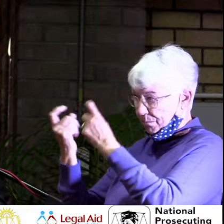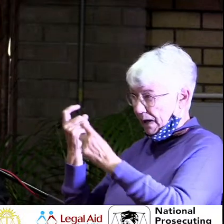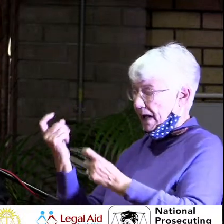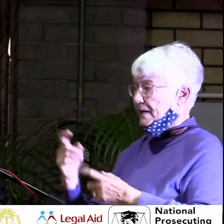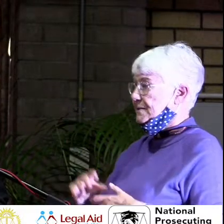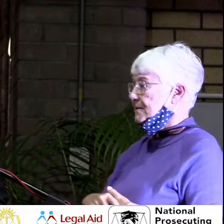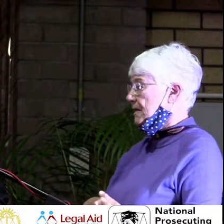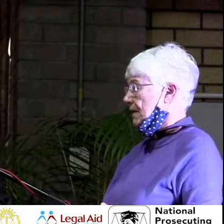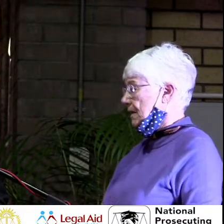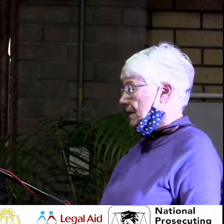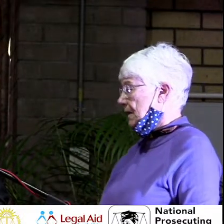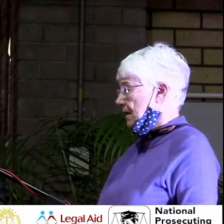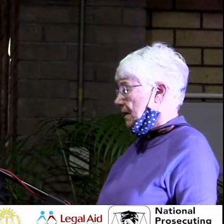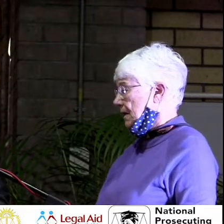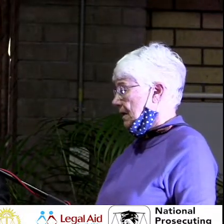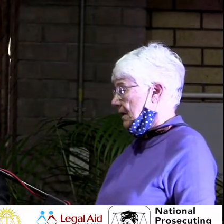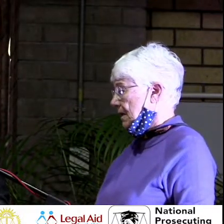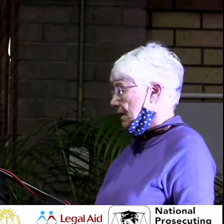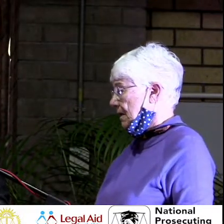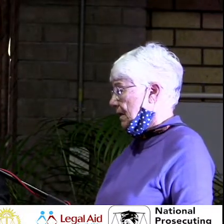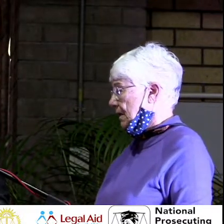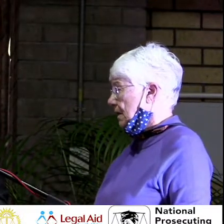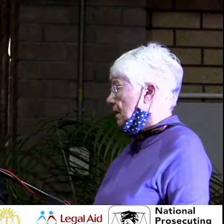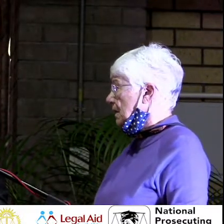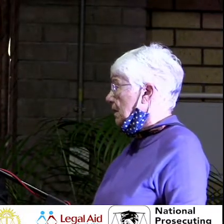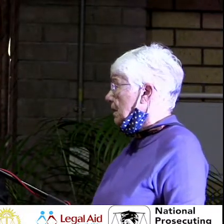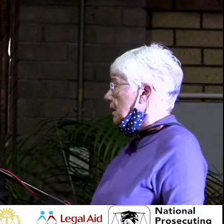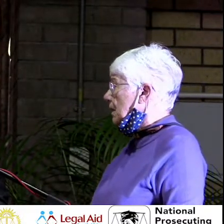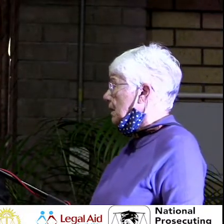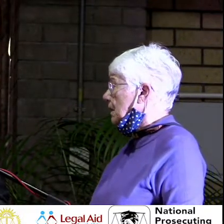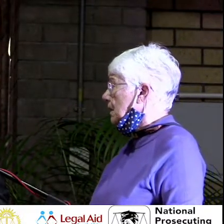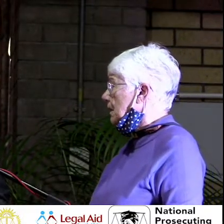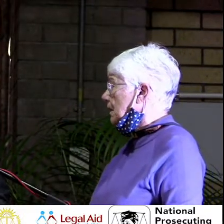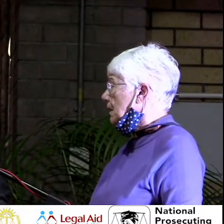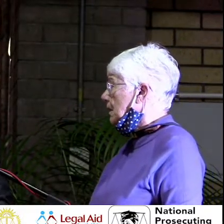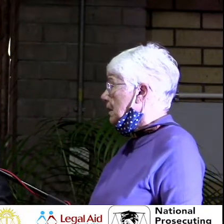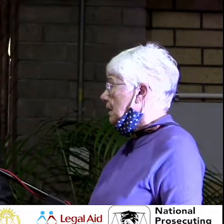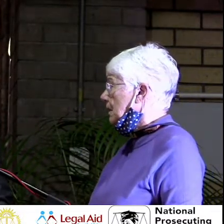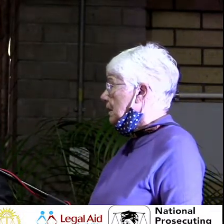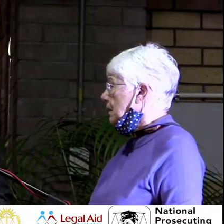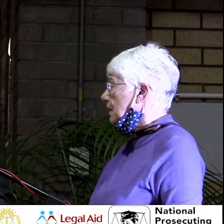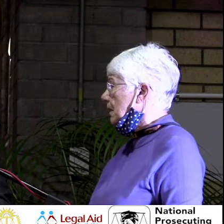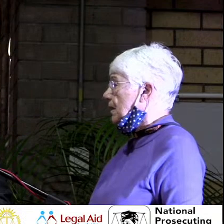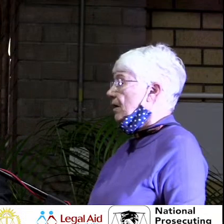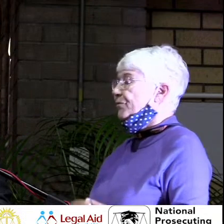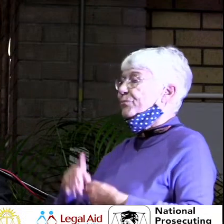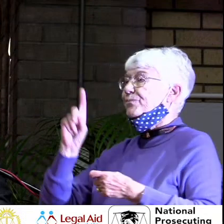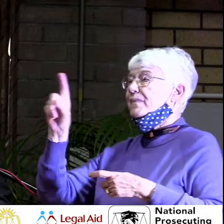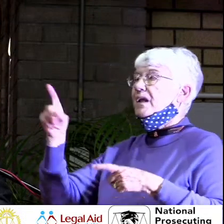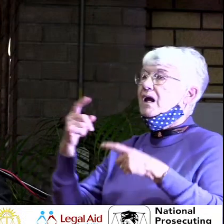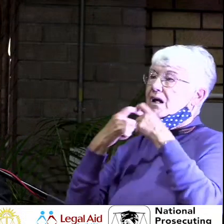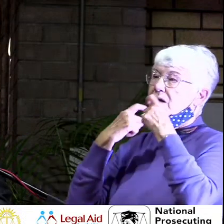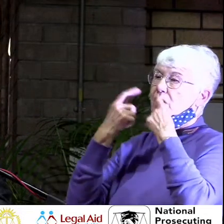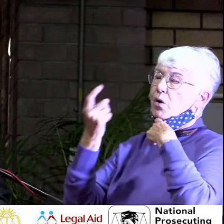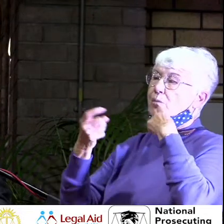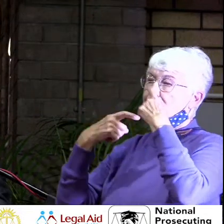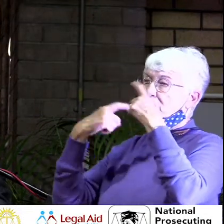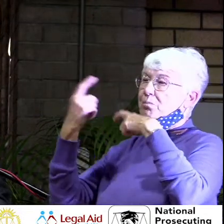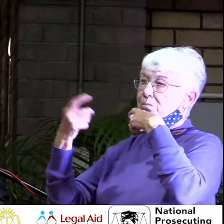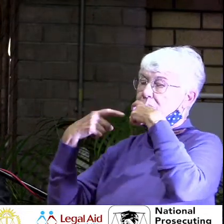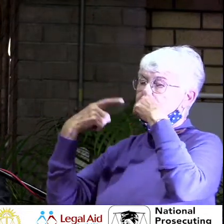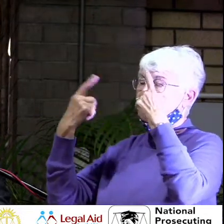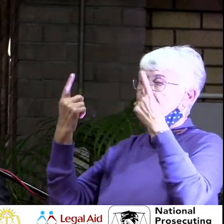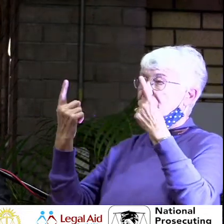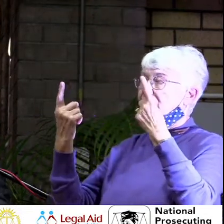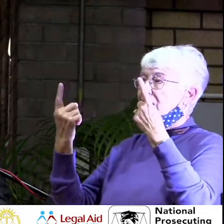also a general problem where you are complaining about the resources that you are getting in Delft. And